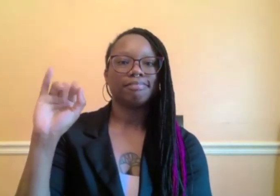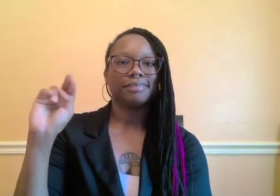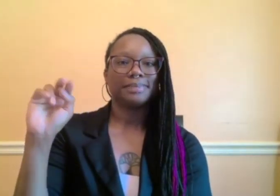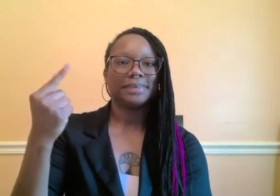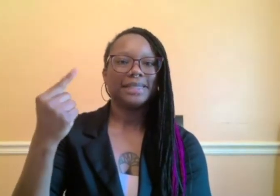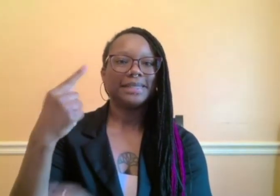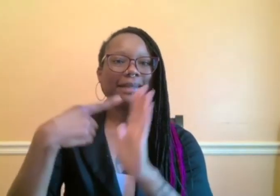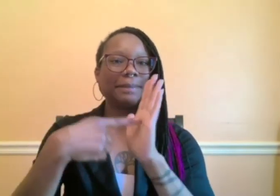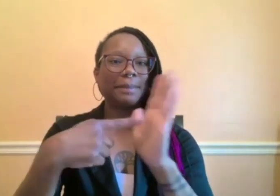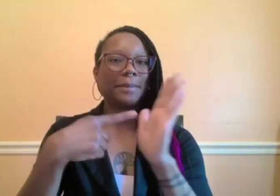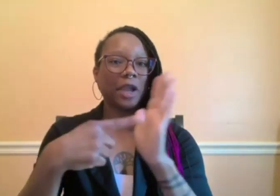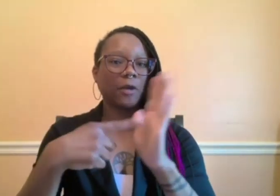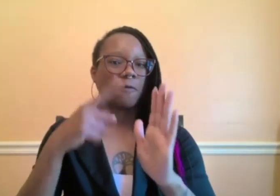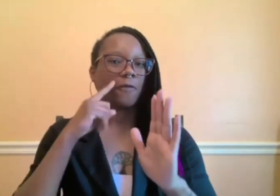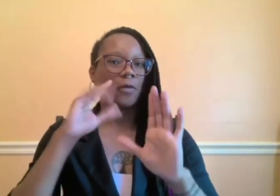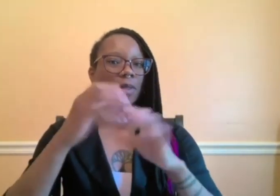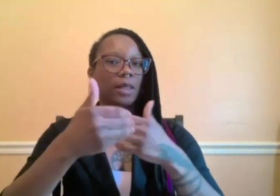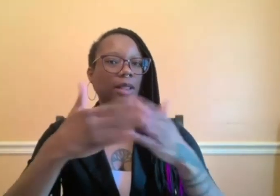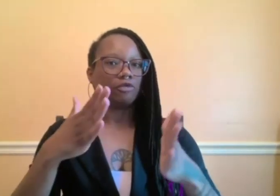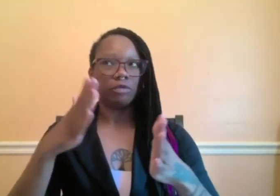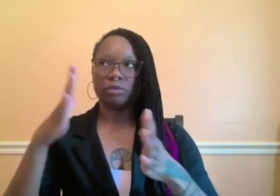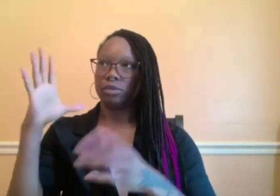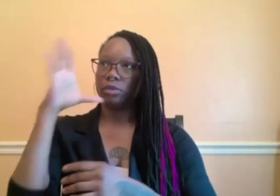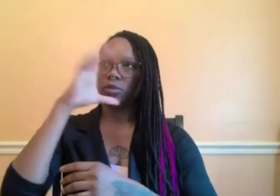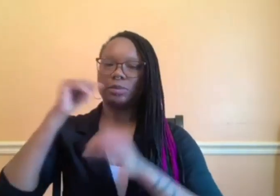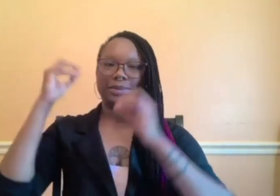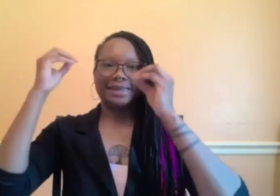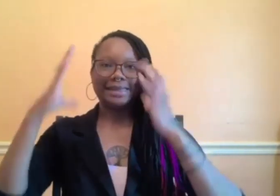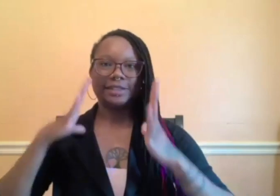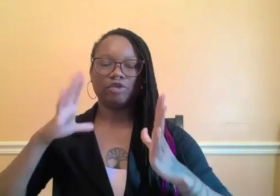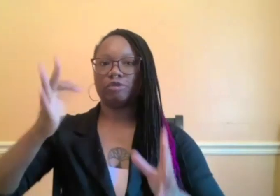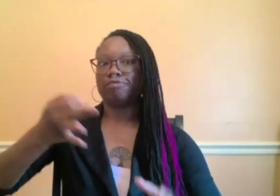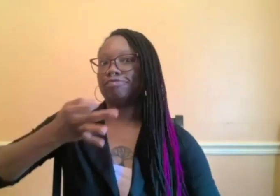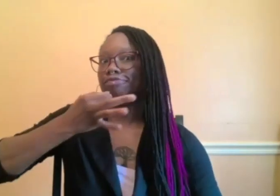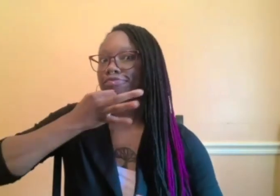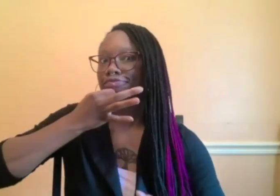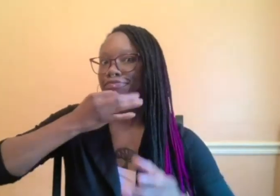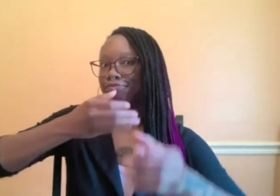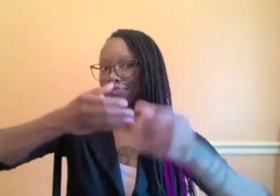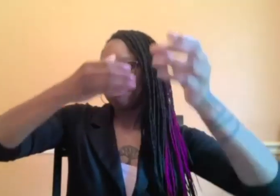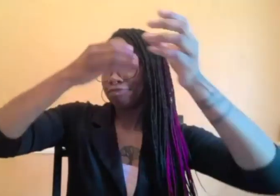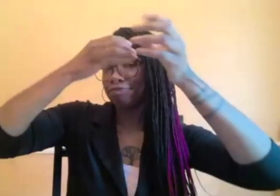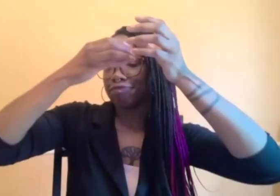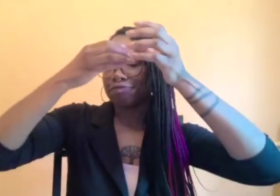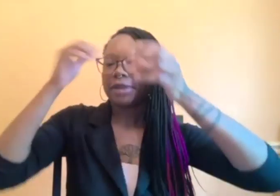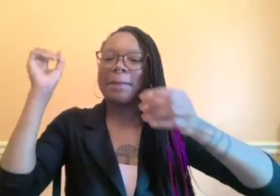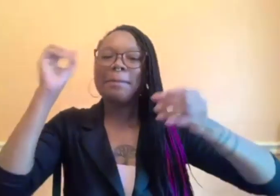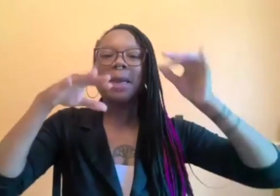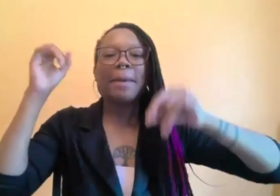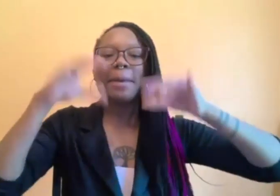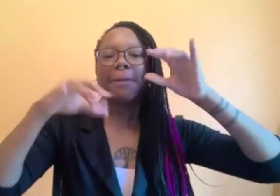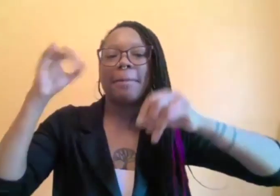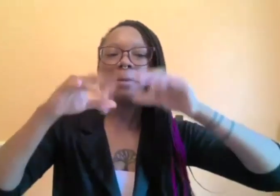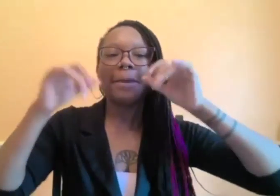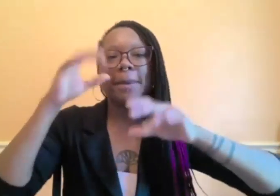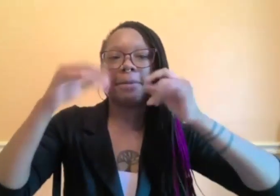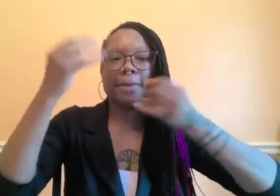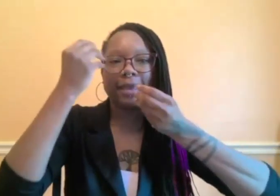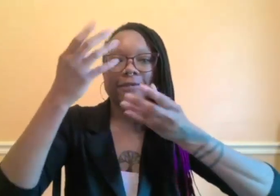them as an example of how we can use their knowledge and